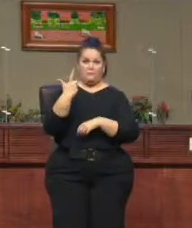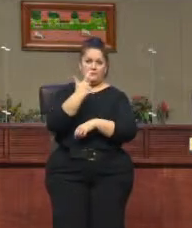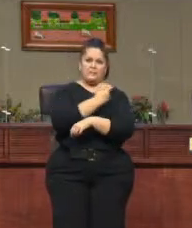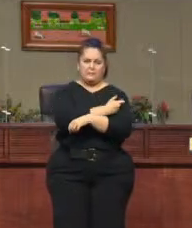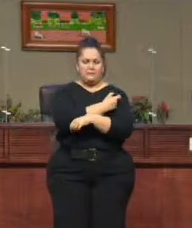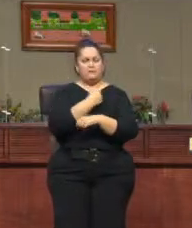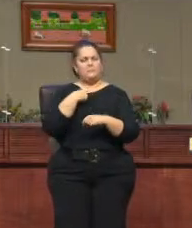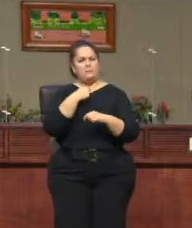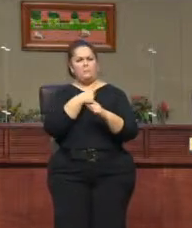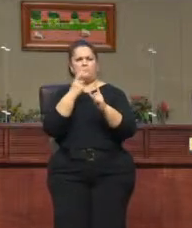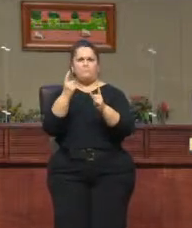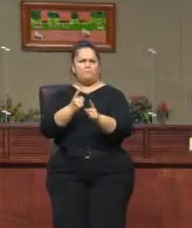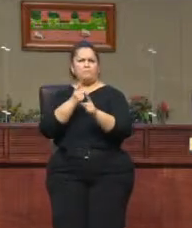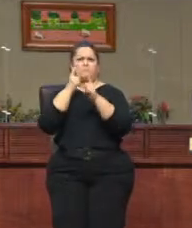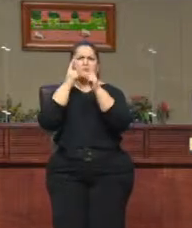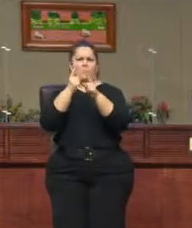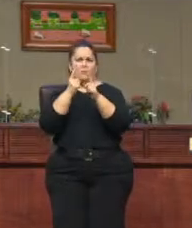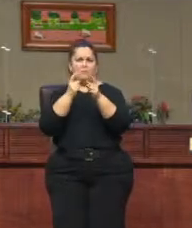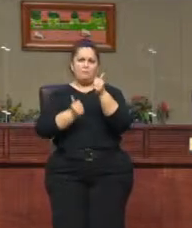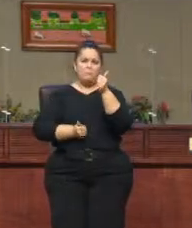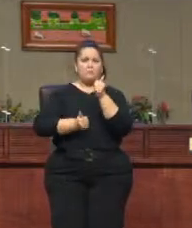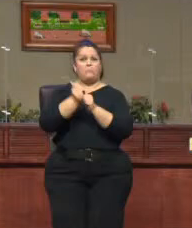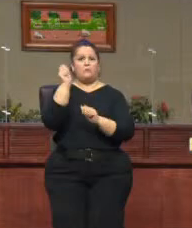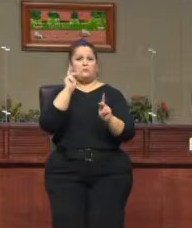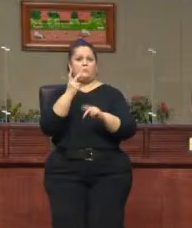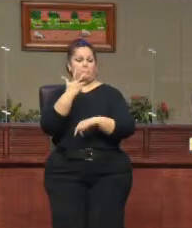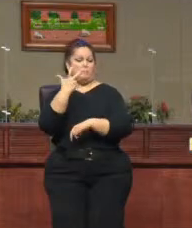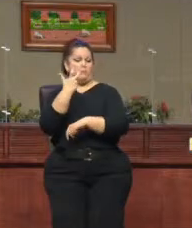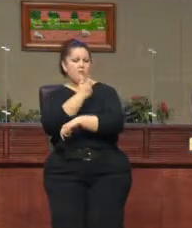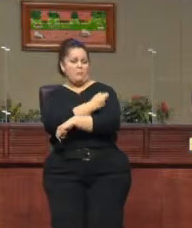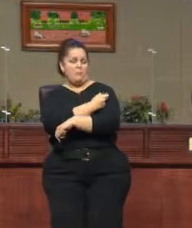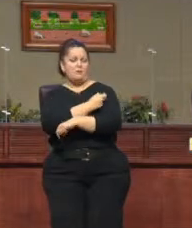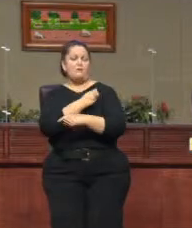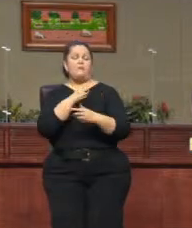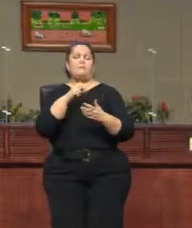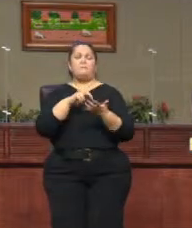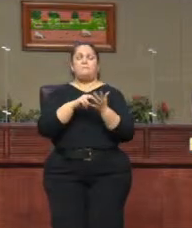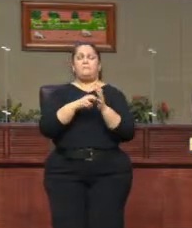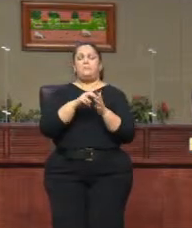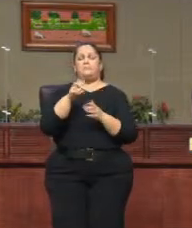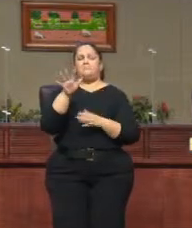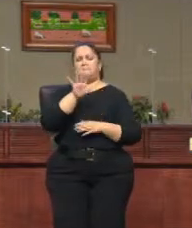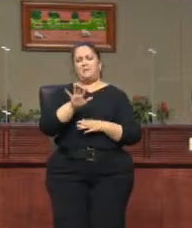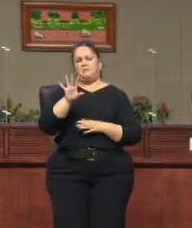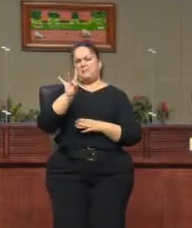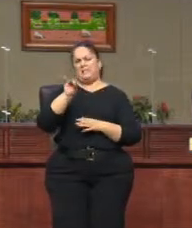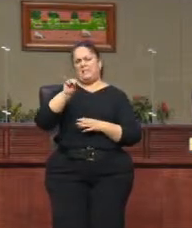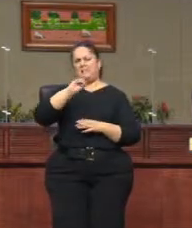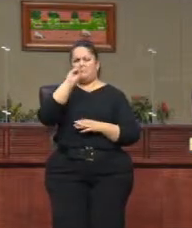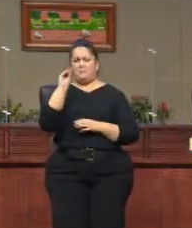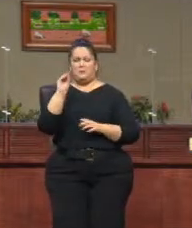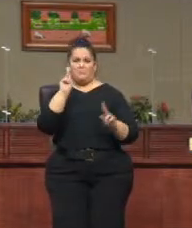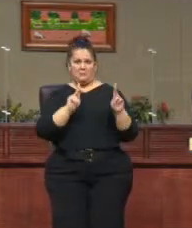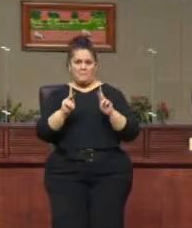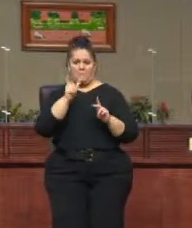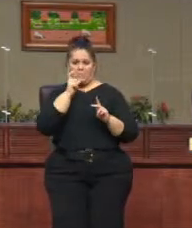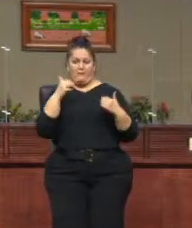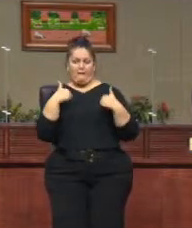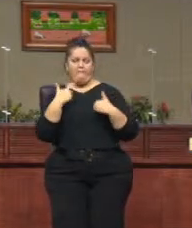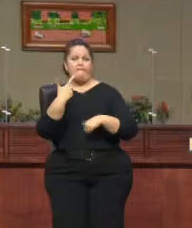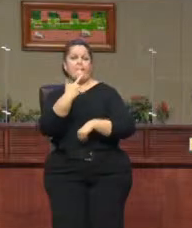reaching herd immunity, which is approximately 79 or 80% of the general